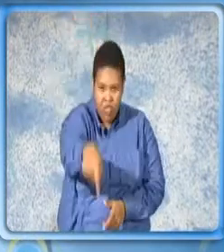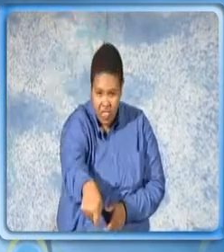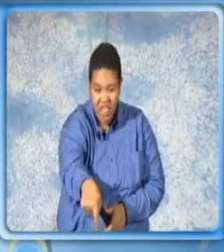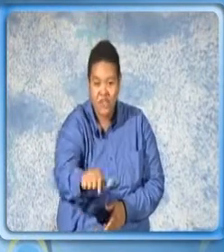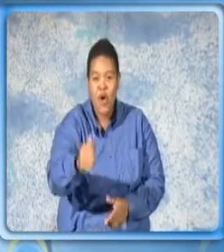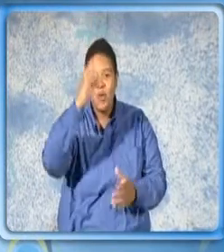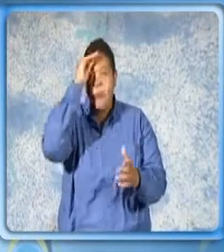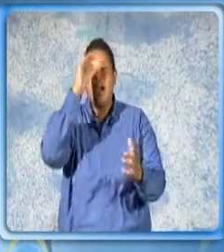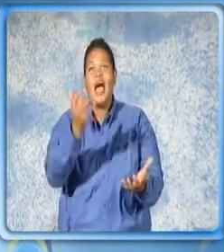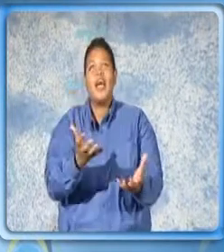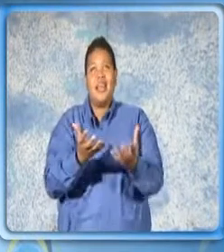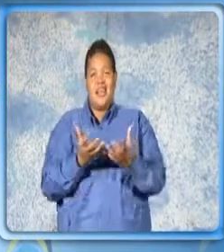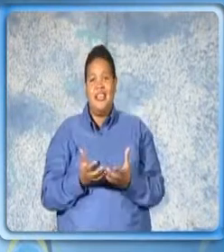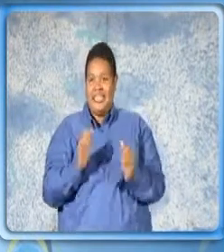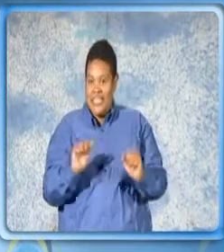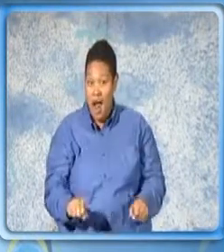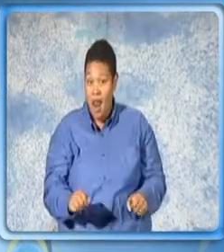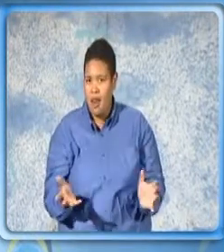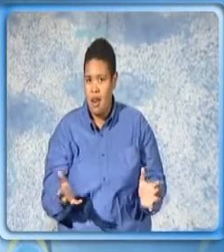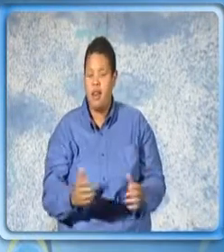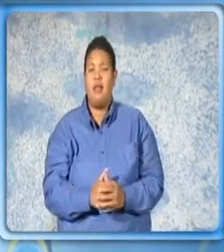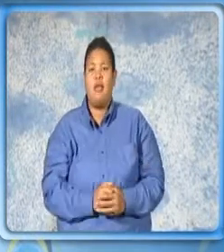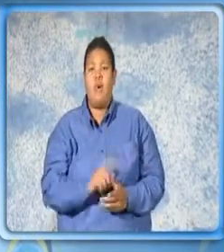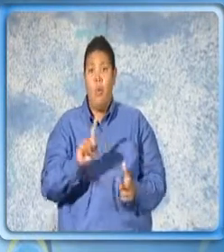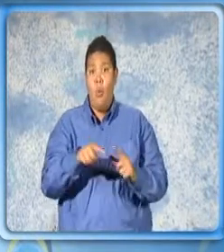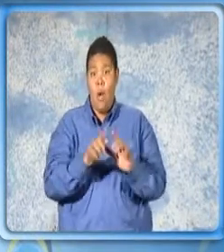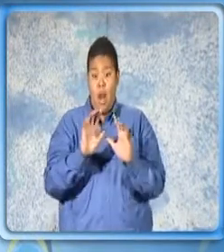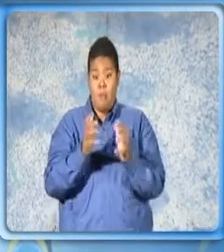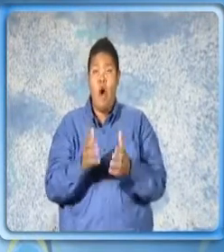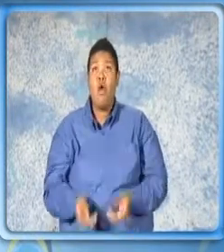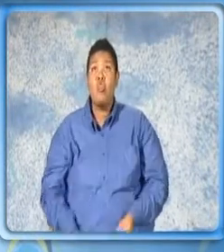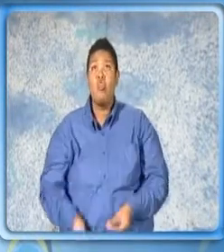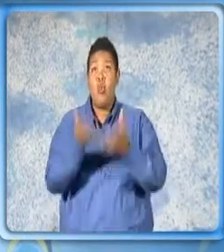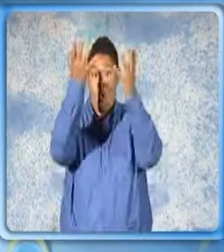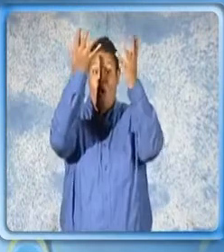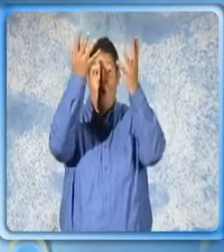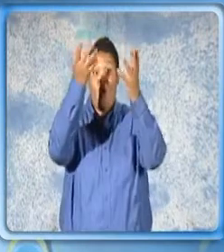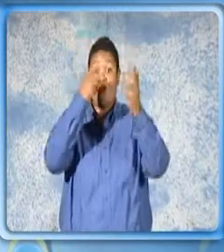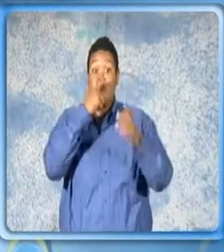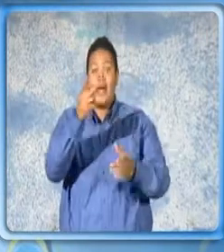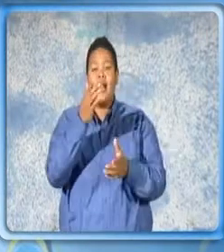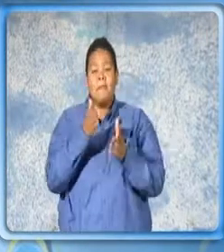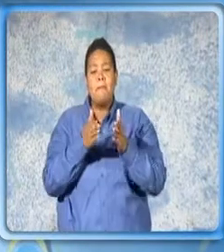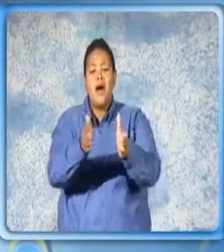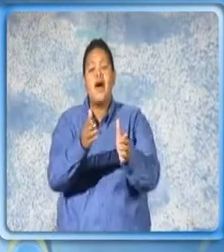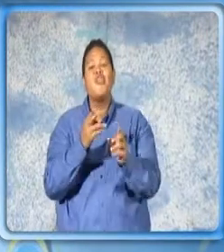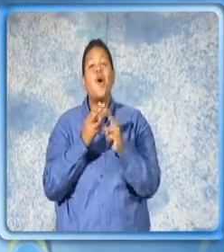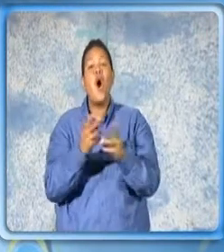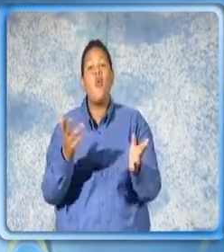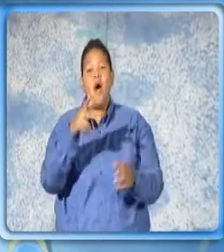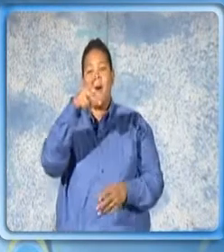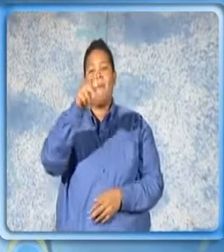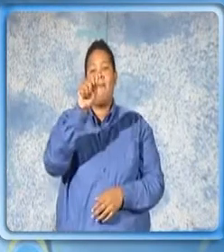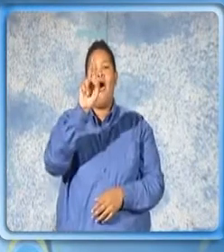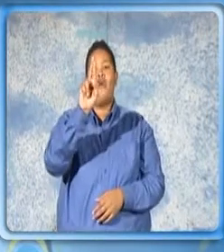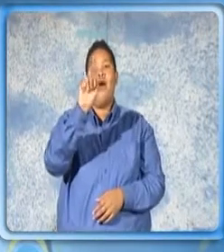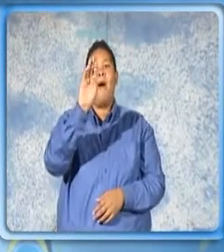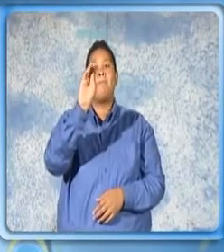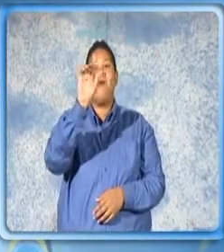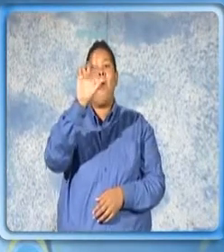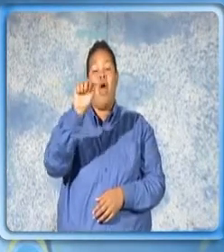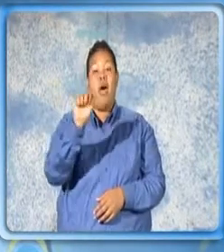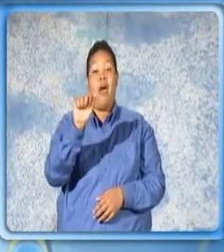boy could catch it. When the ball is thrown, the path forms what is called a parabola.